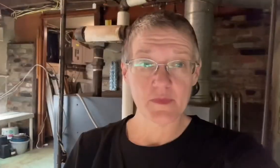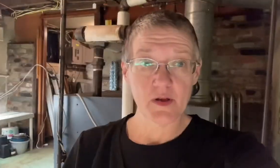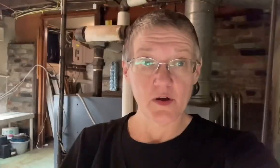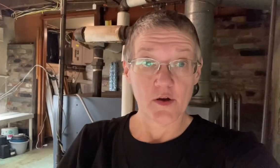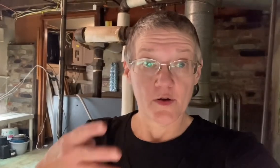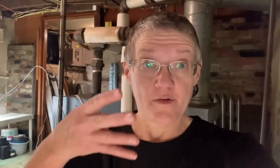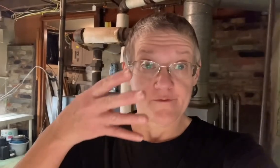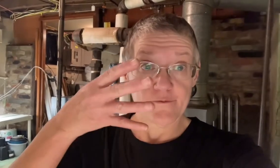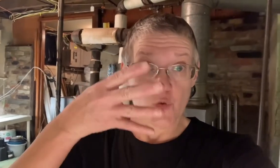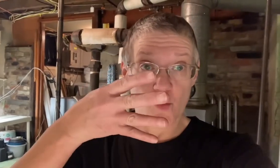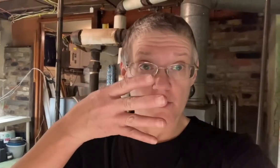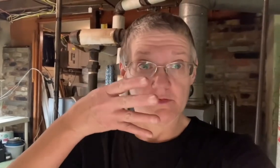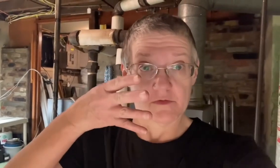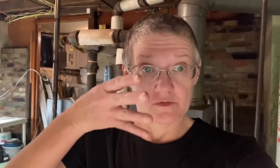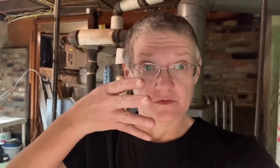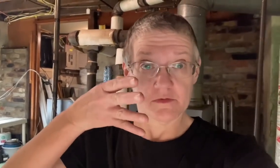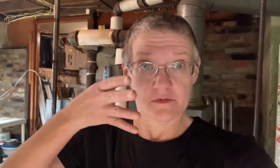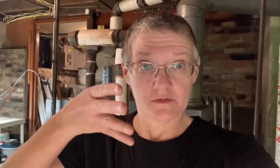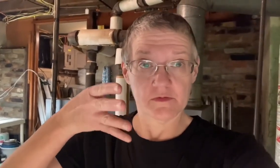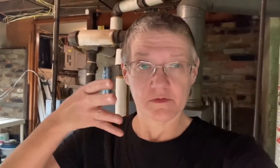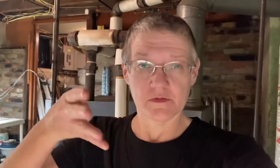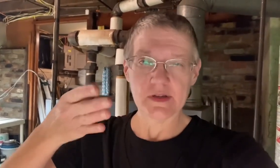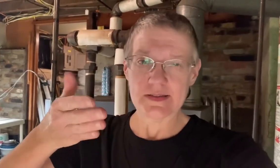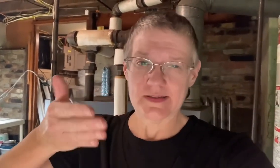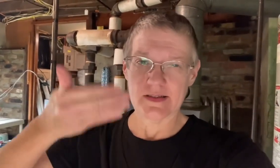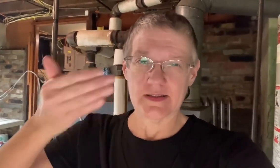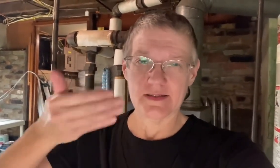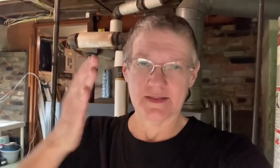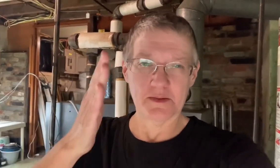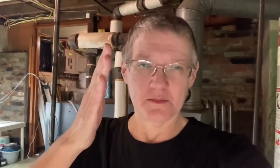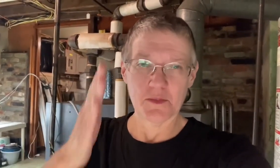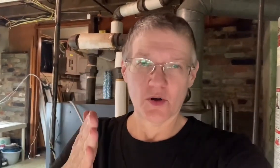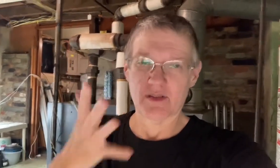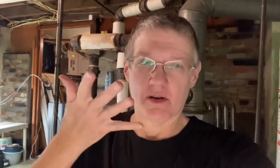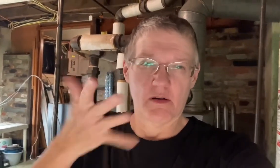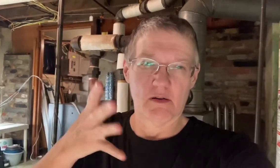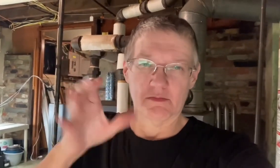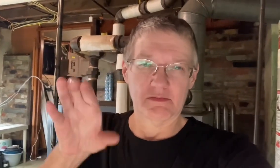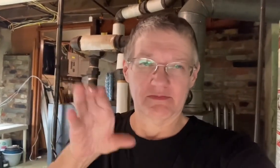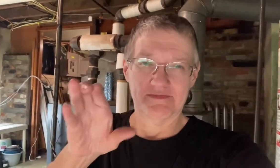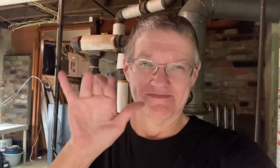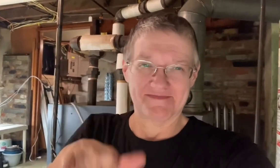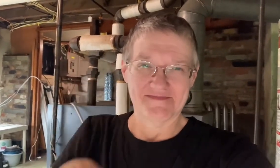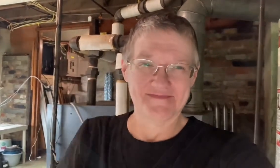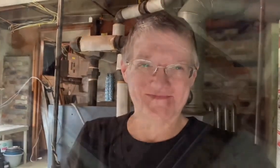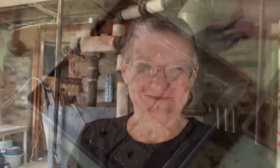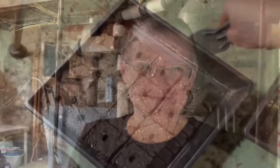Now, the first 4 rows of 4, that's simple. That's easy. Really straightforward.